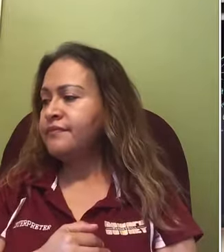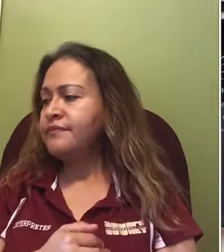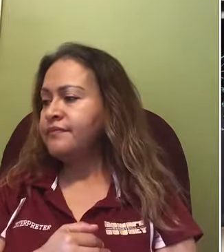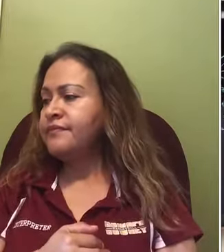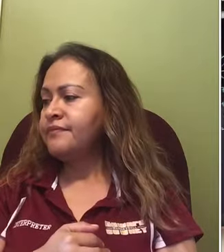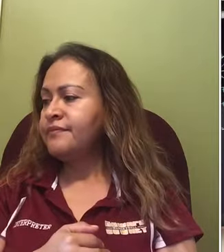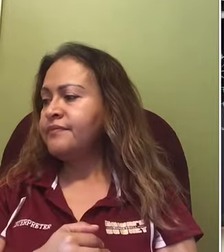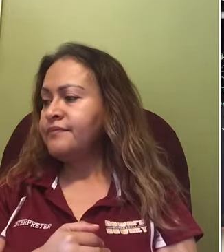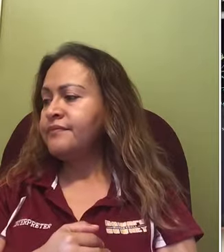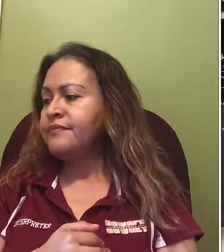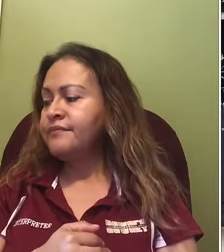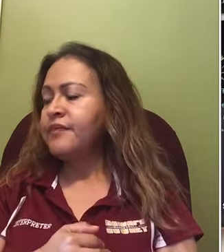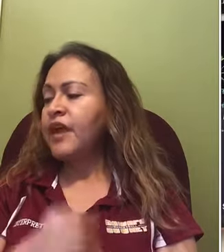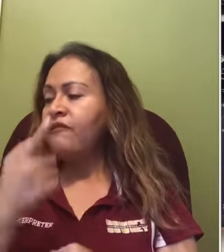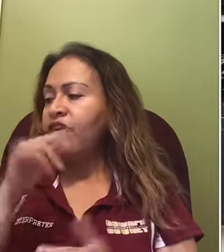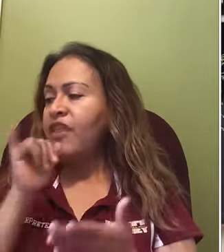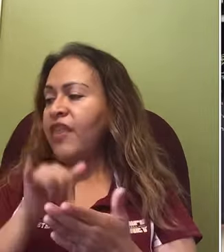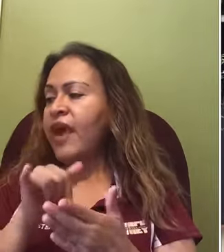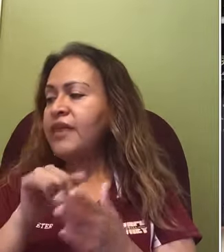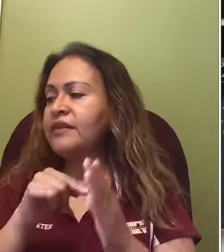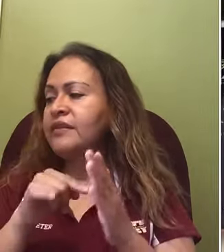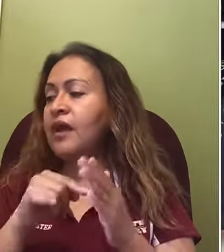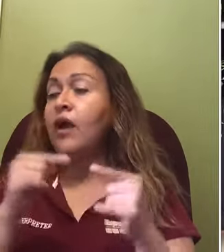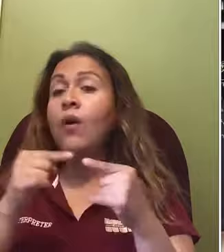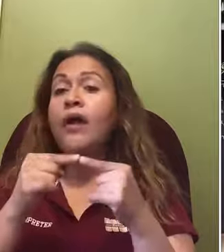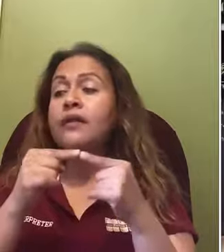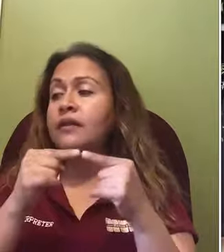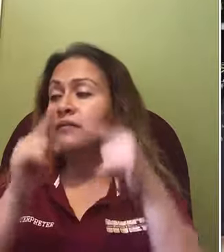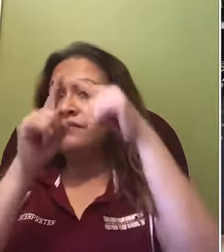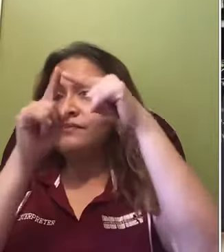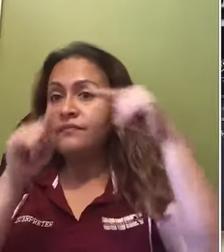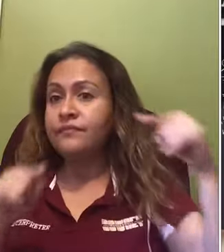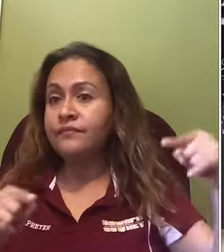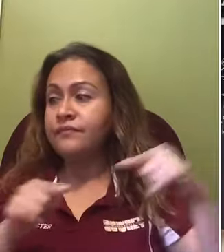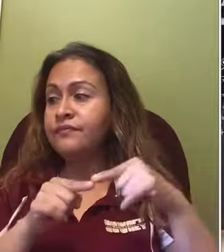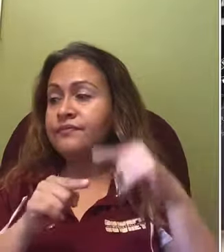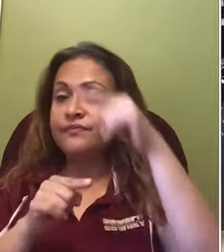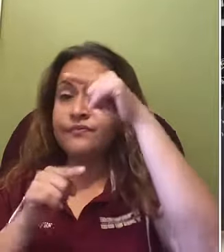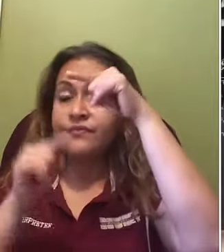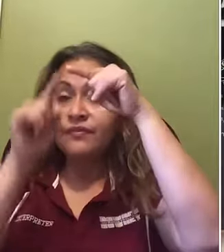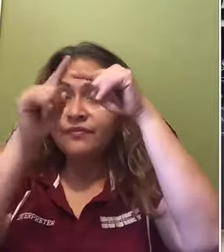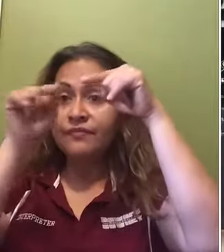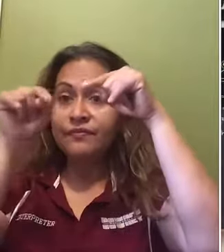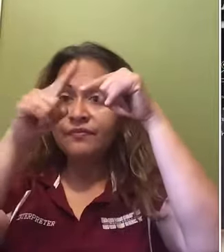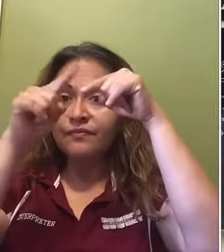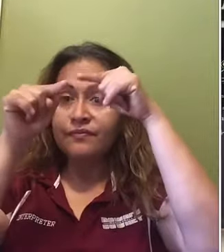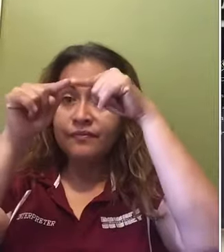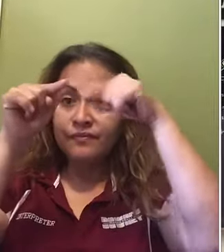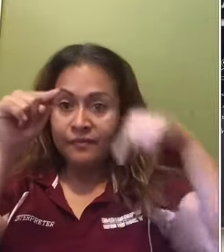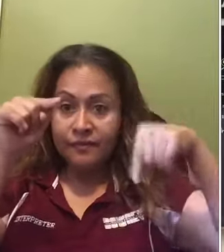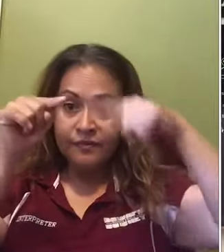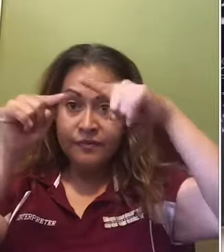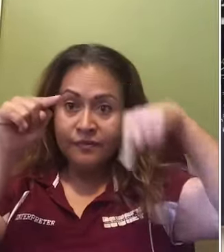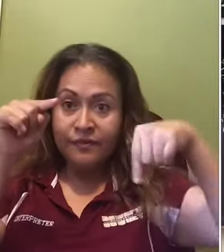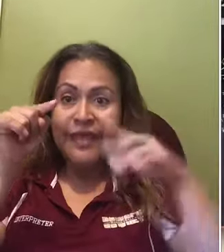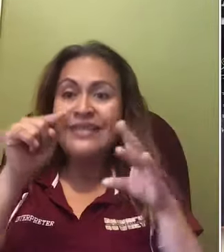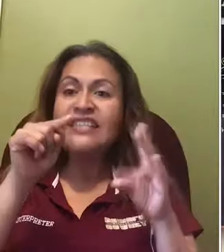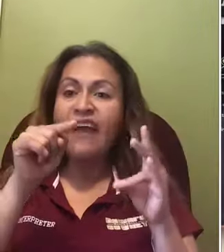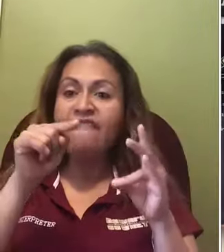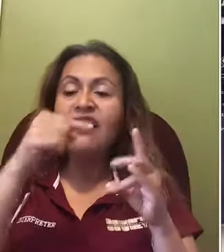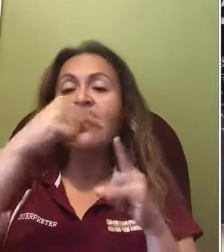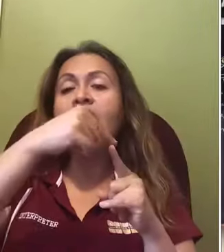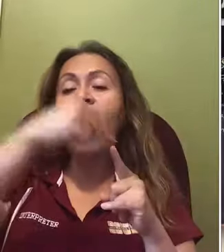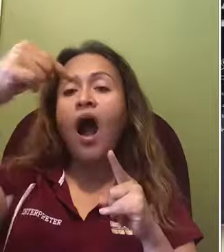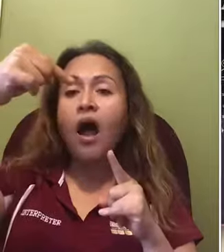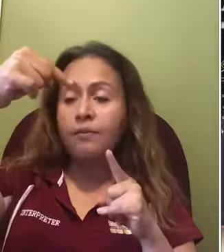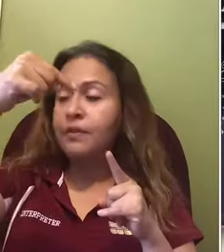adjacent. So for this angle, what is opposite? We've already figured it out. It's 7. It opens into the 7. It's opposite the 7. So